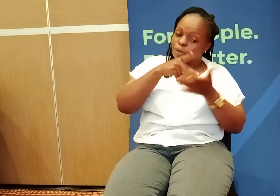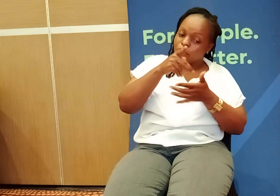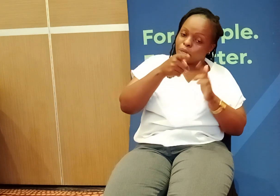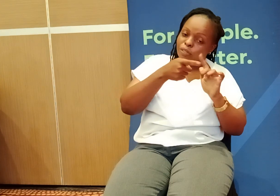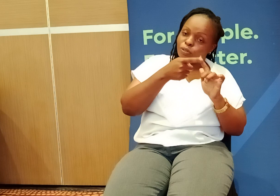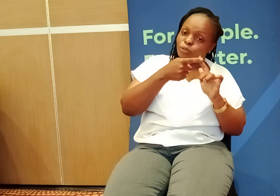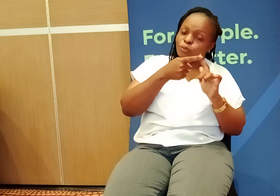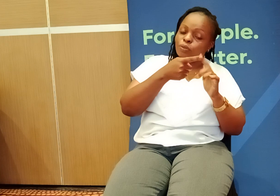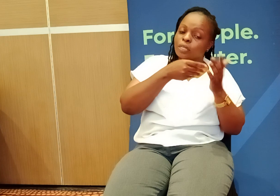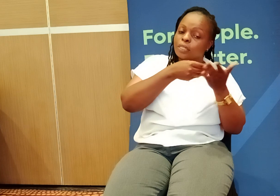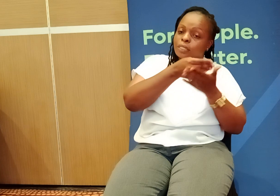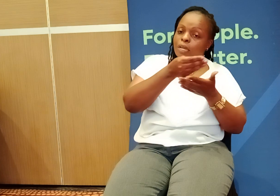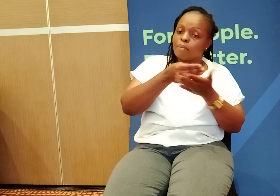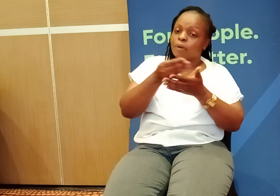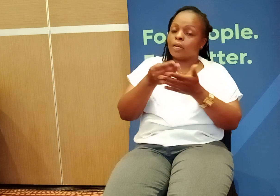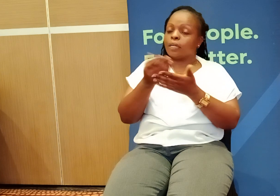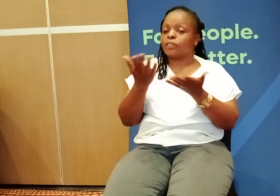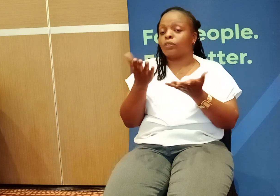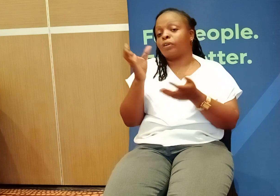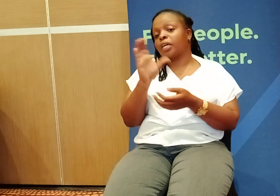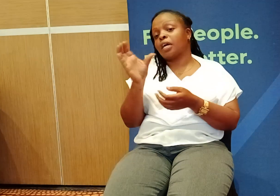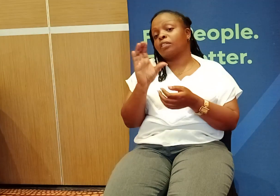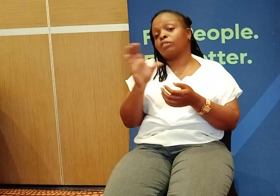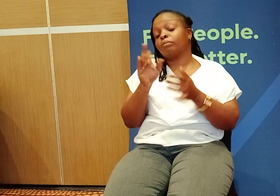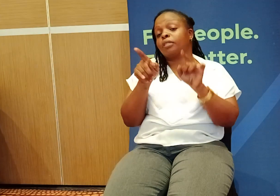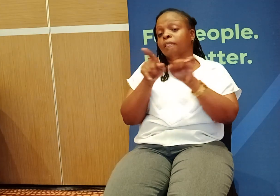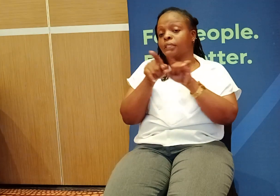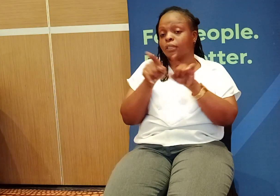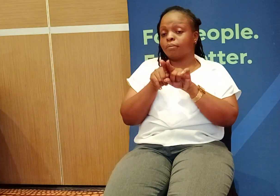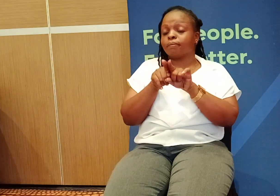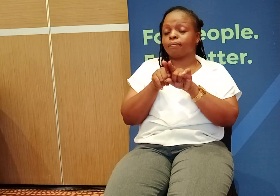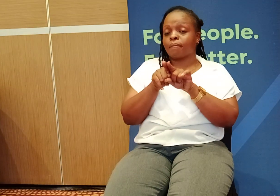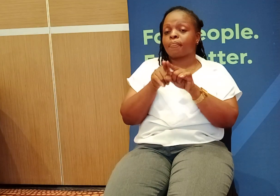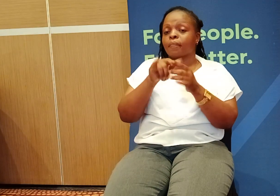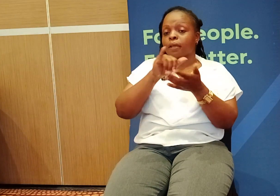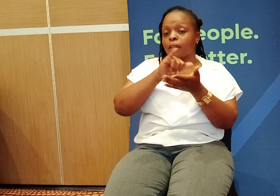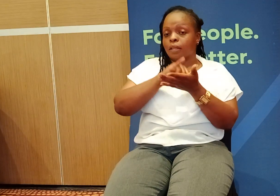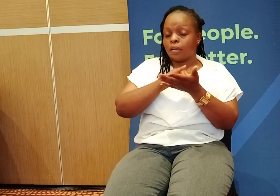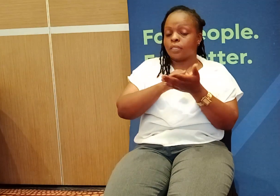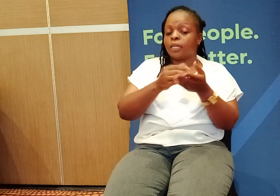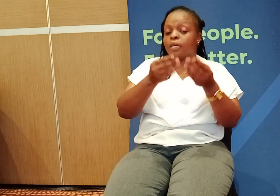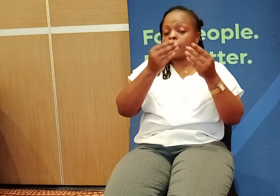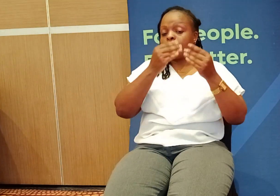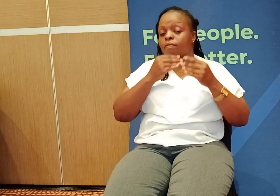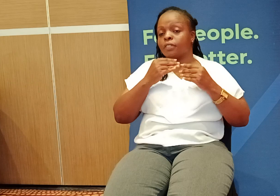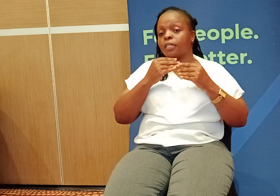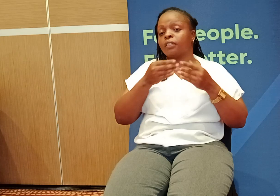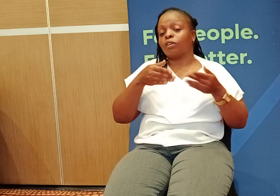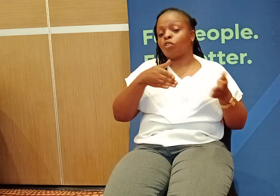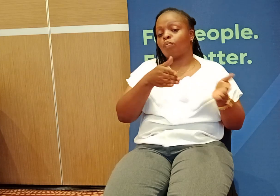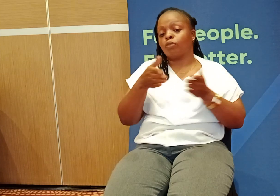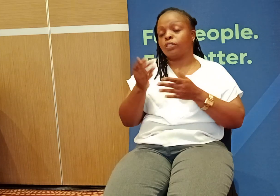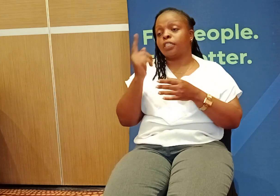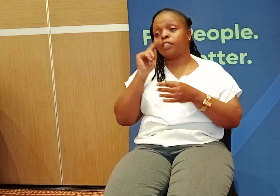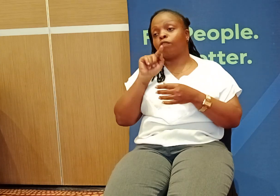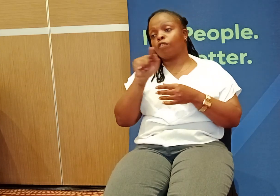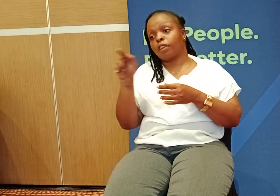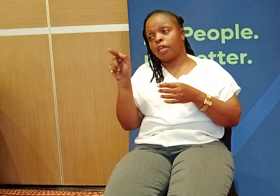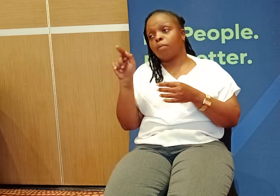To our customers, and then that gives us the opportunity for them to be